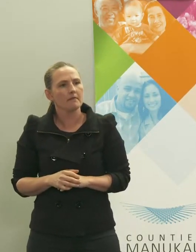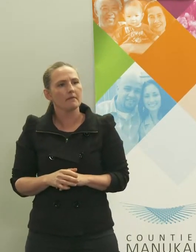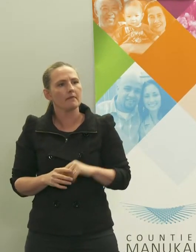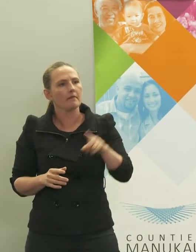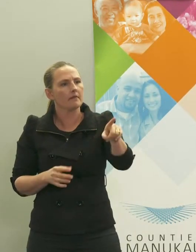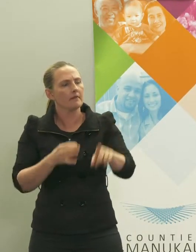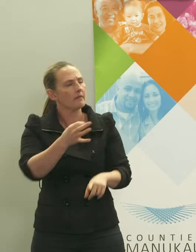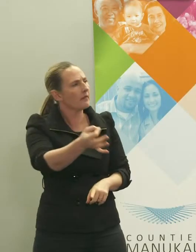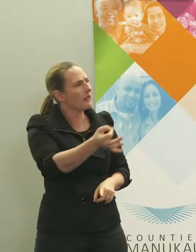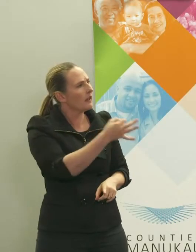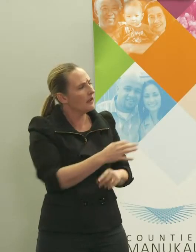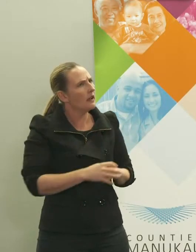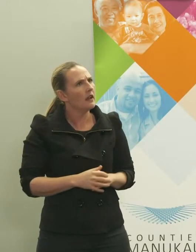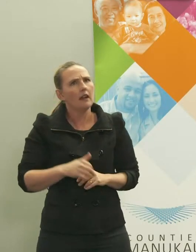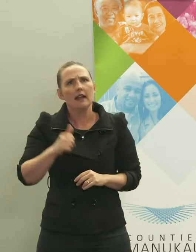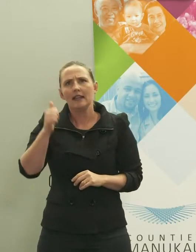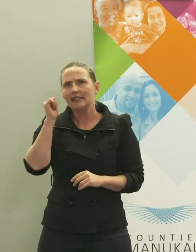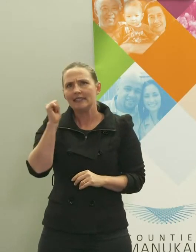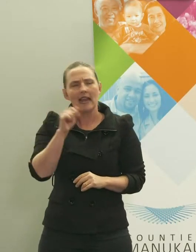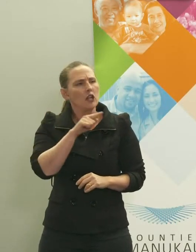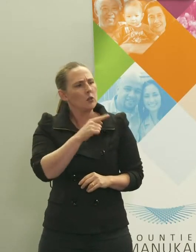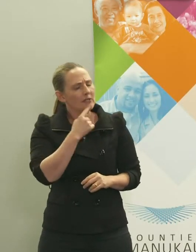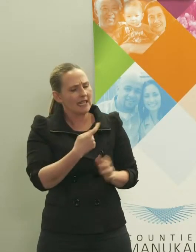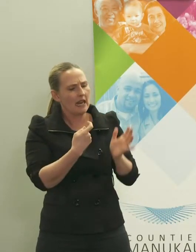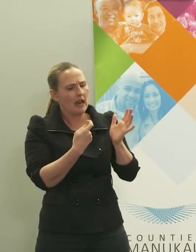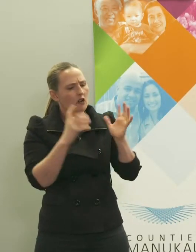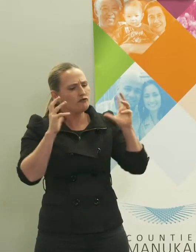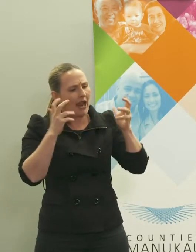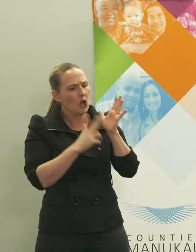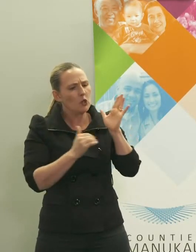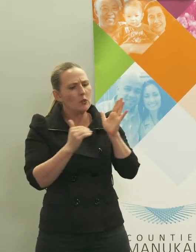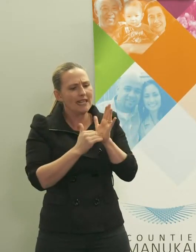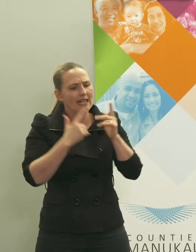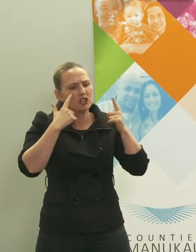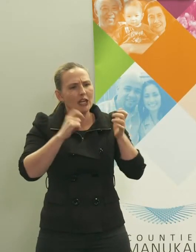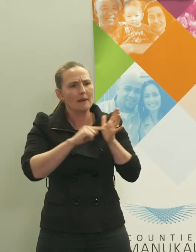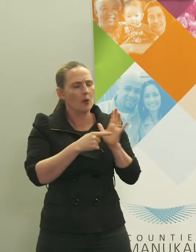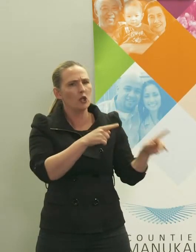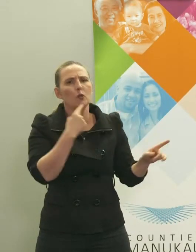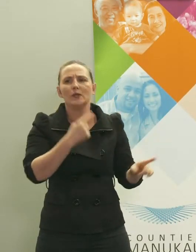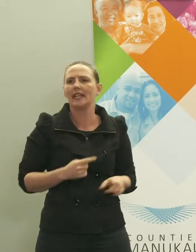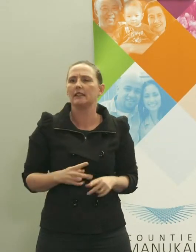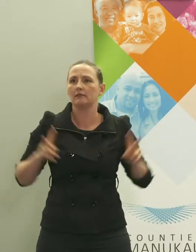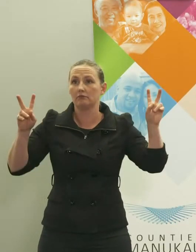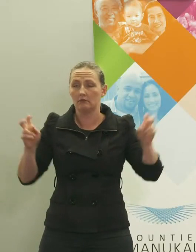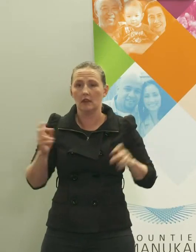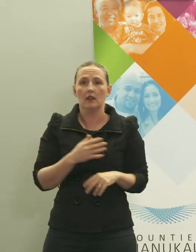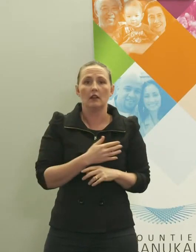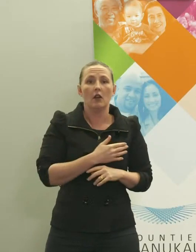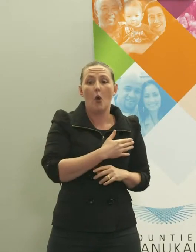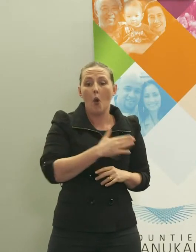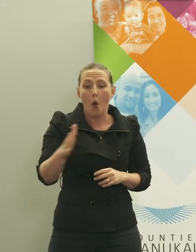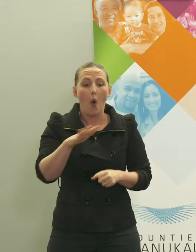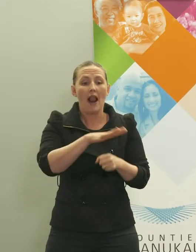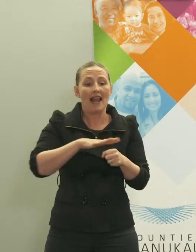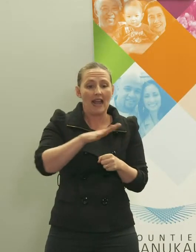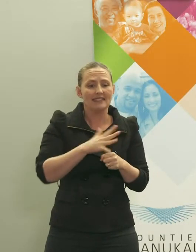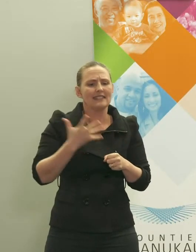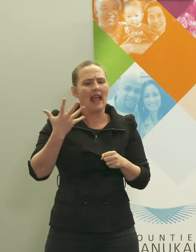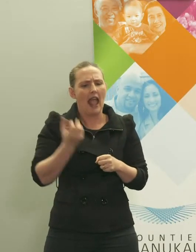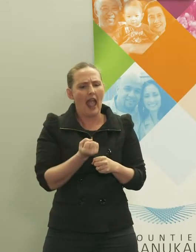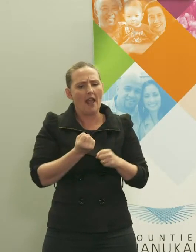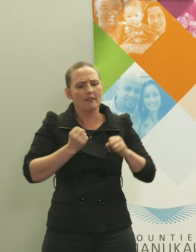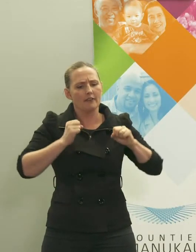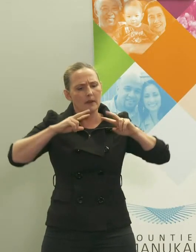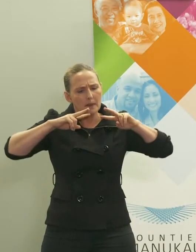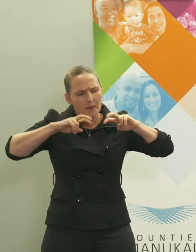I mean, you said on the RNZ's checkpoint that in all of the cases, quote, there are either an epidemiological link or a genomic